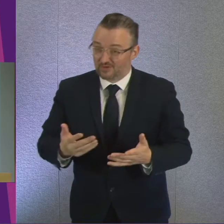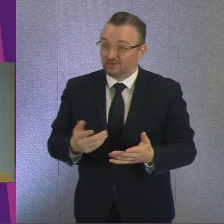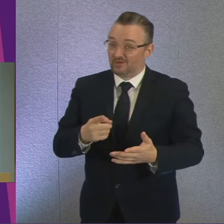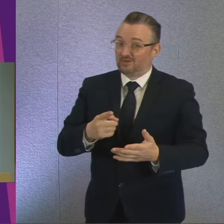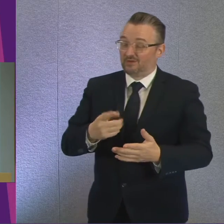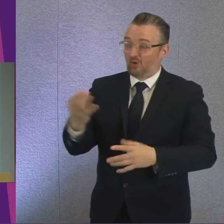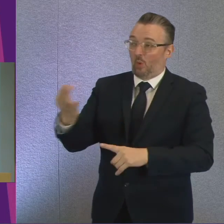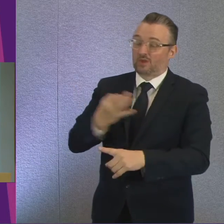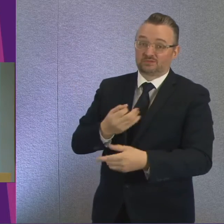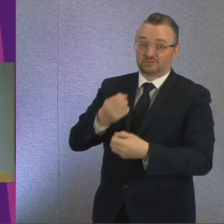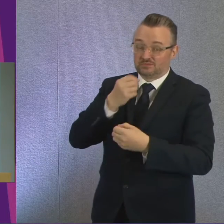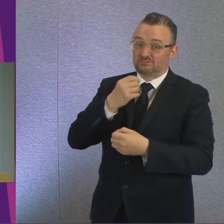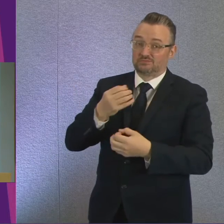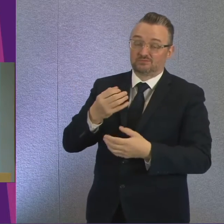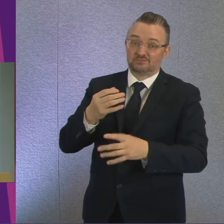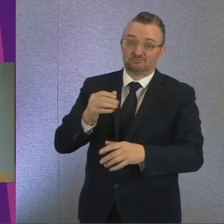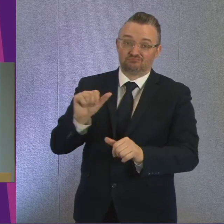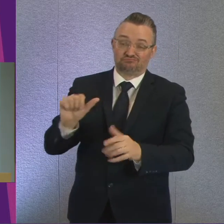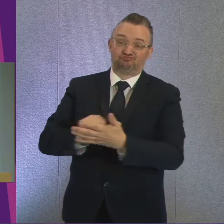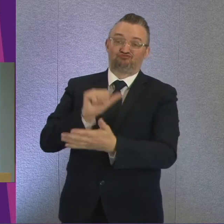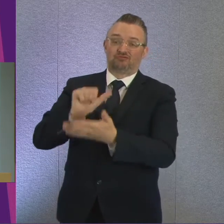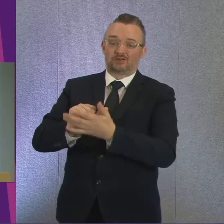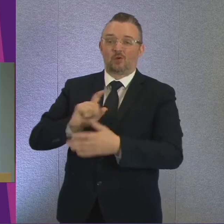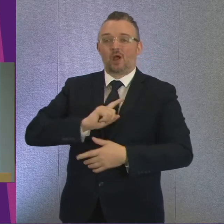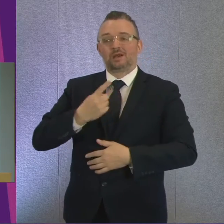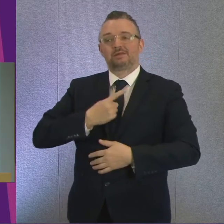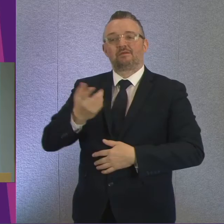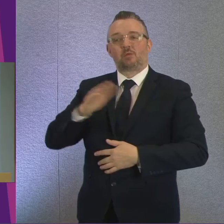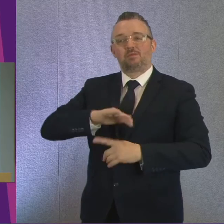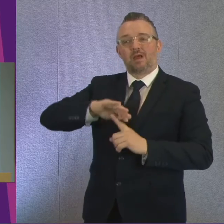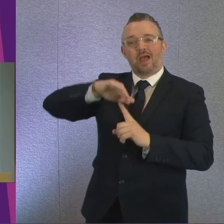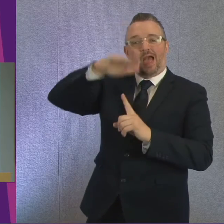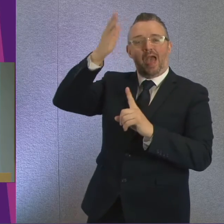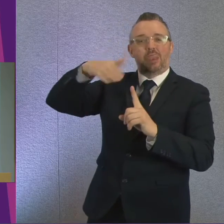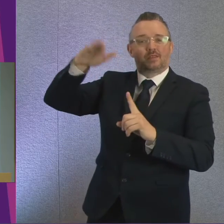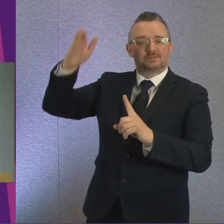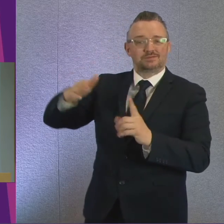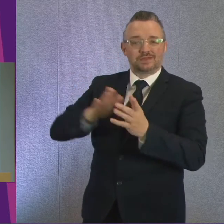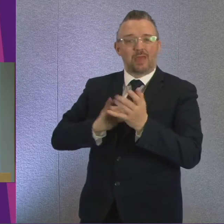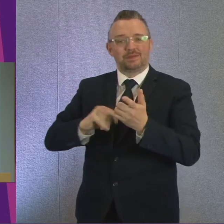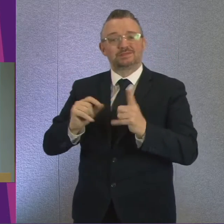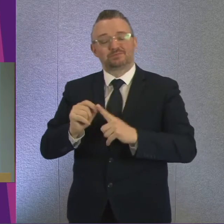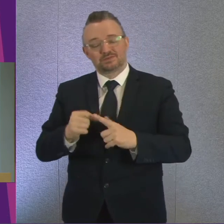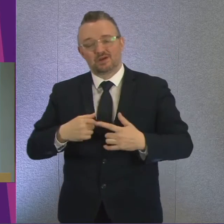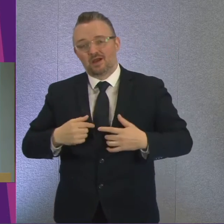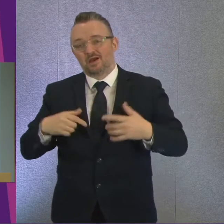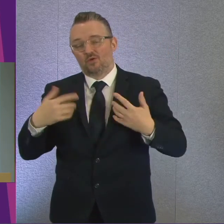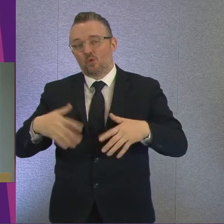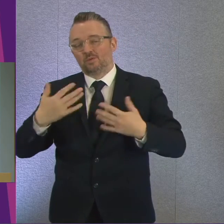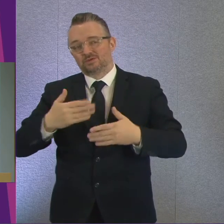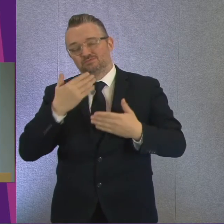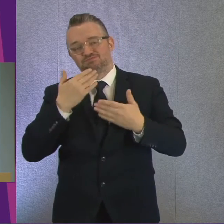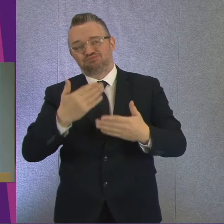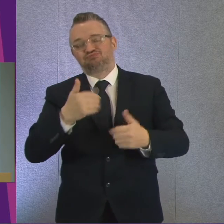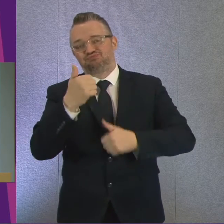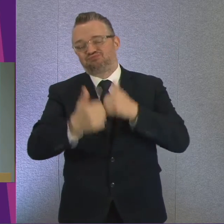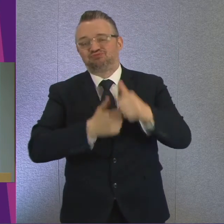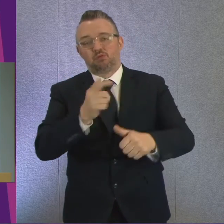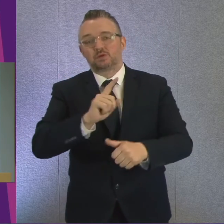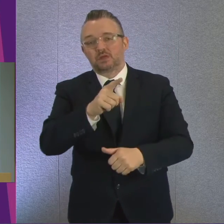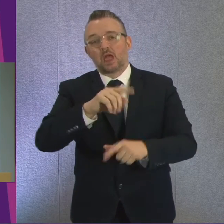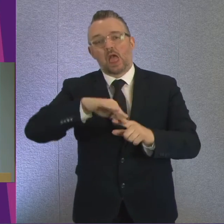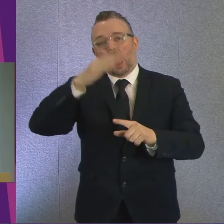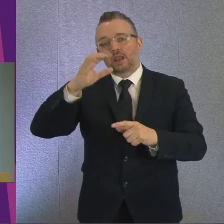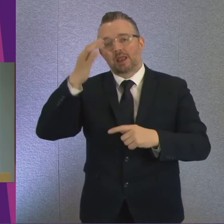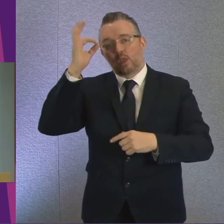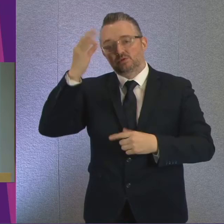excellent question, and particularly as a Highland MSP, I have to commend Highland Council's decision a number of years ago to